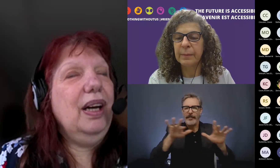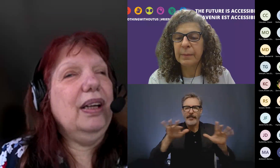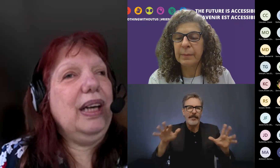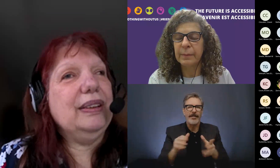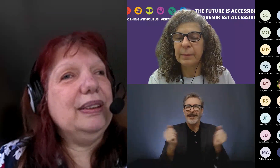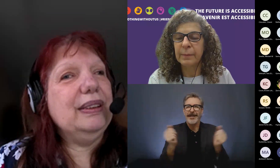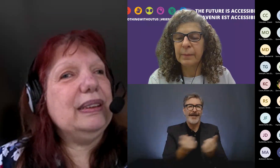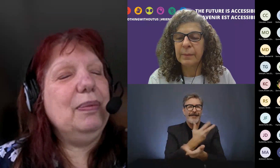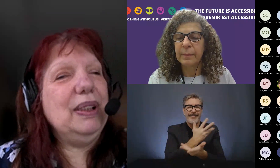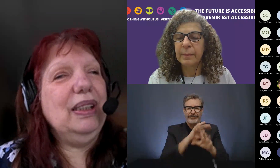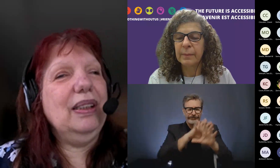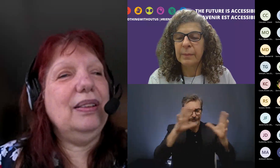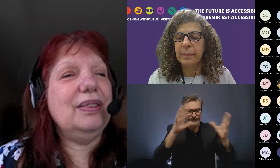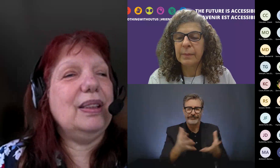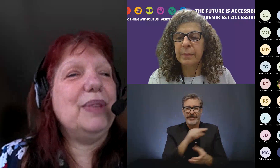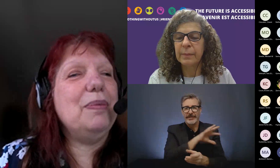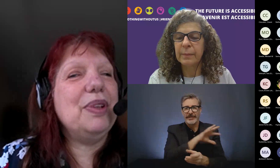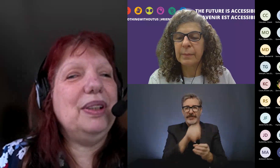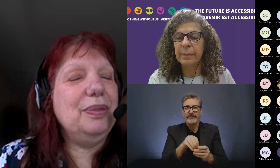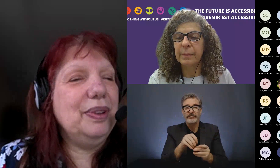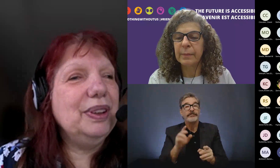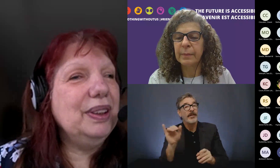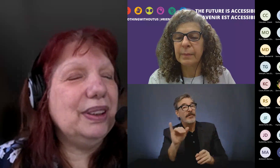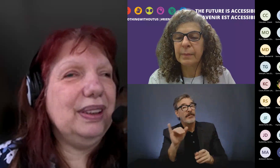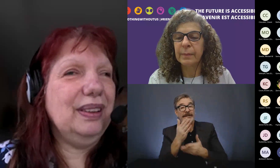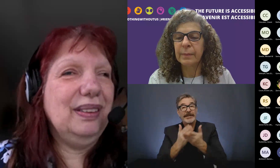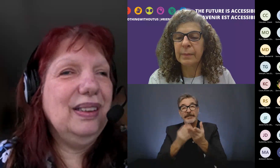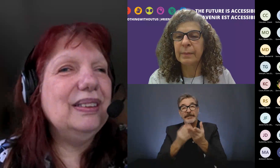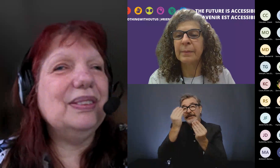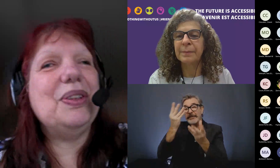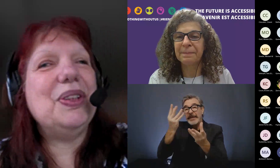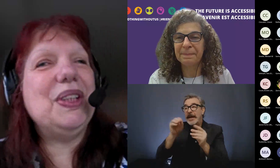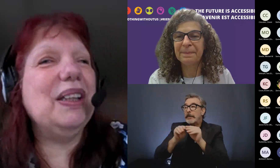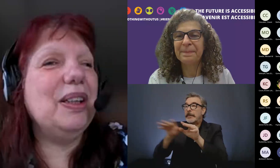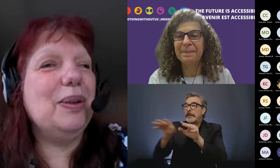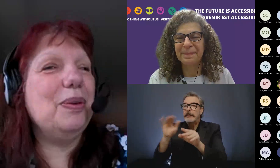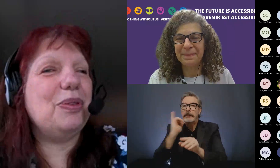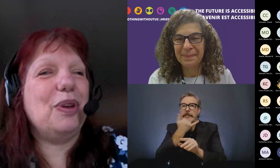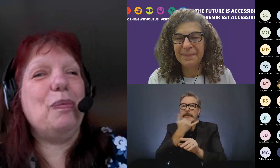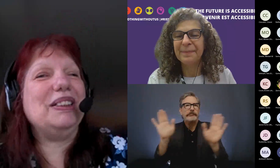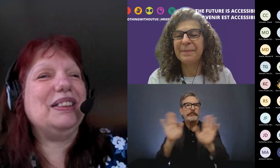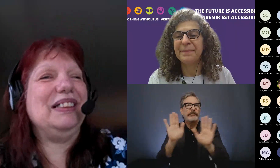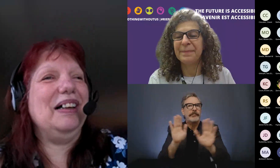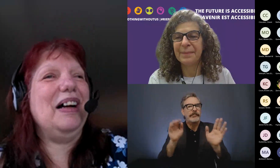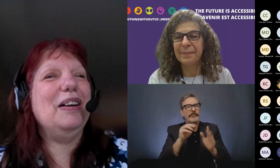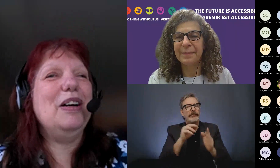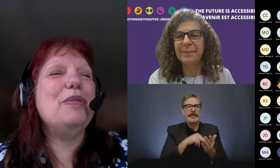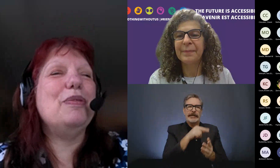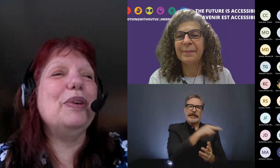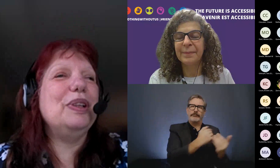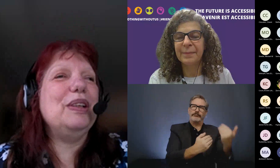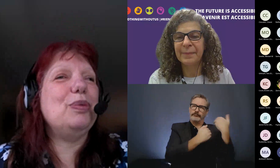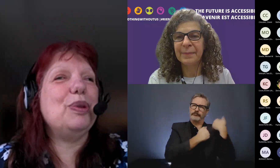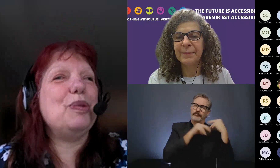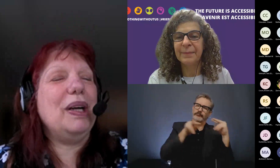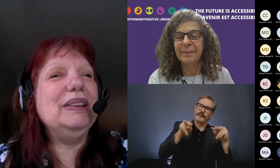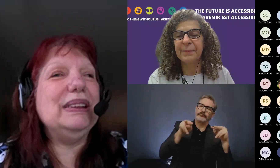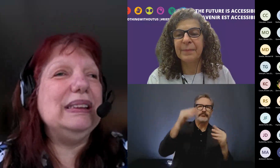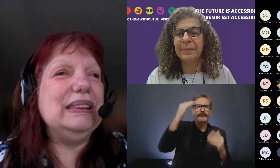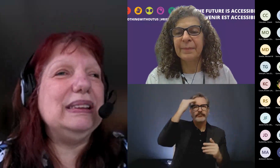information gets disseminated, sometimes inadvertently. So thank you so much, Clara, for